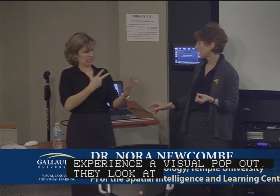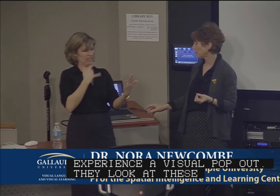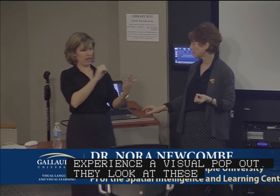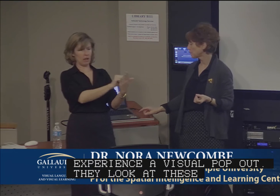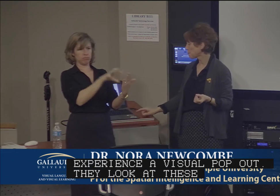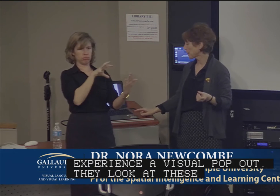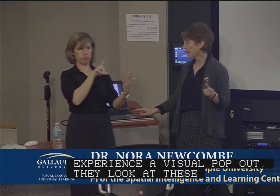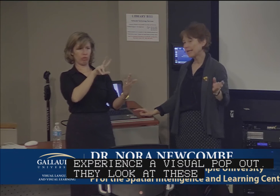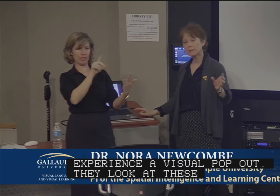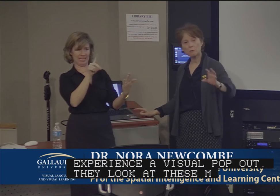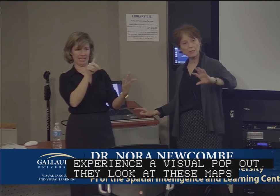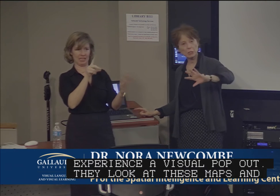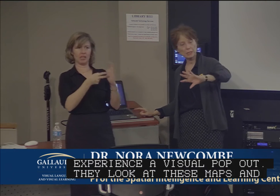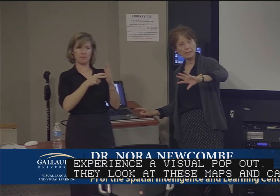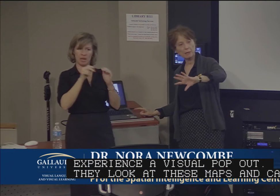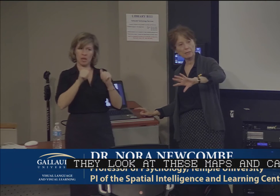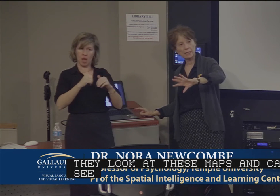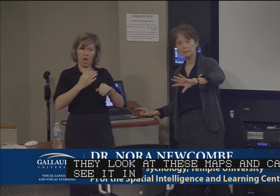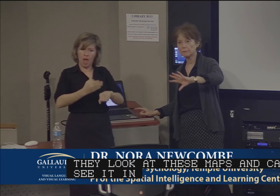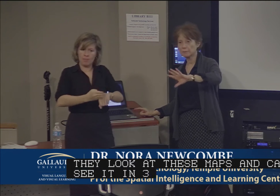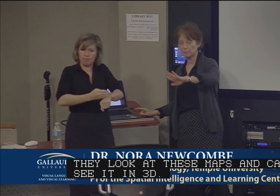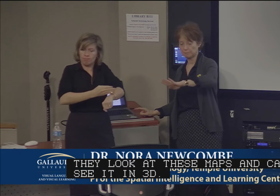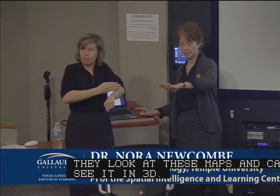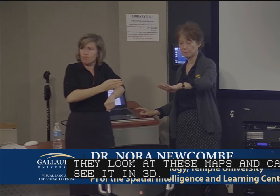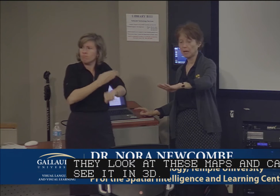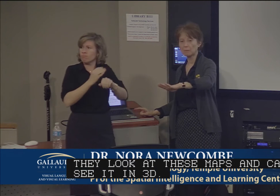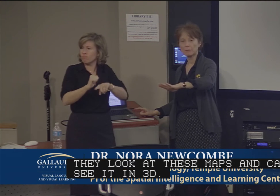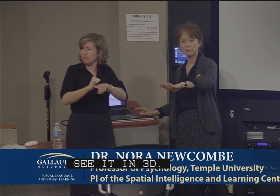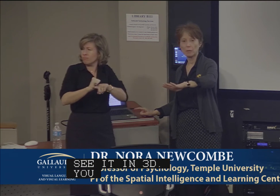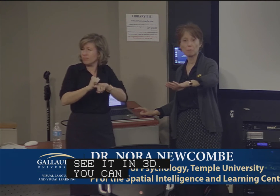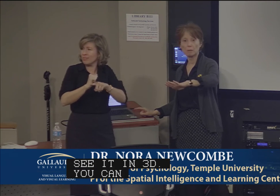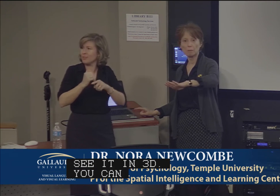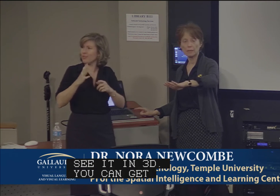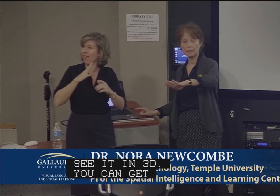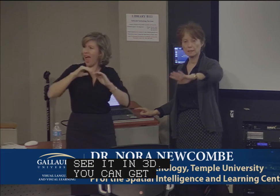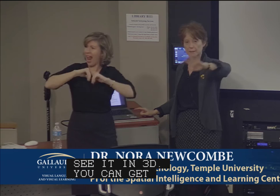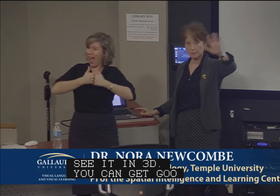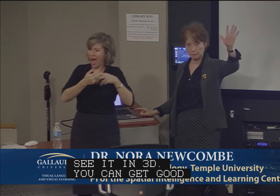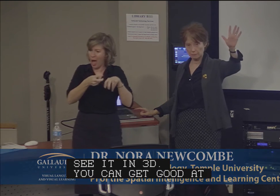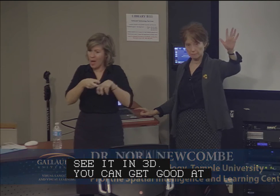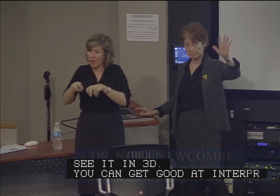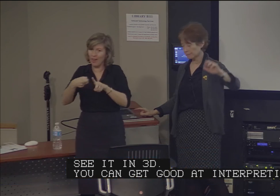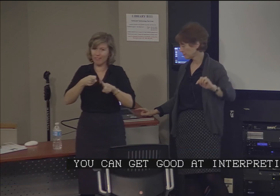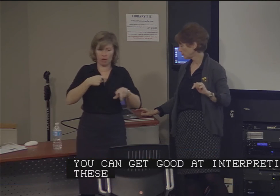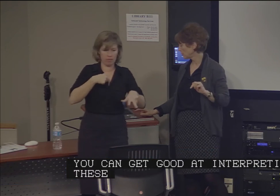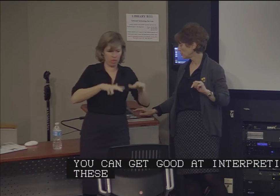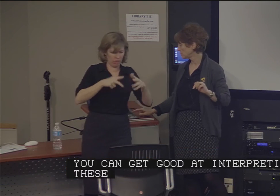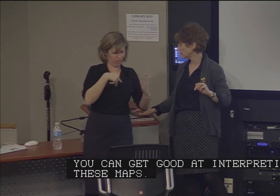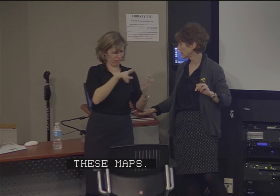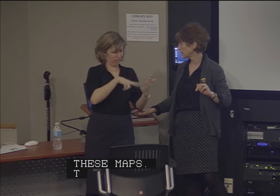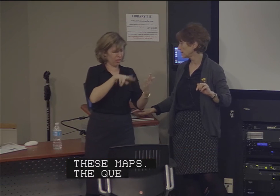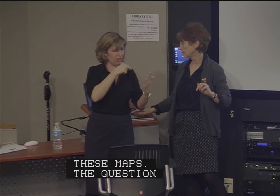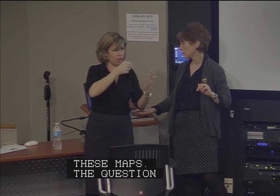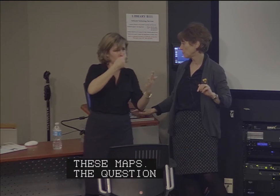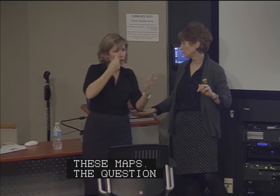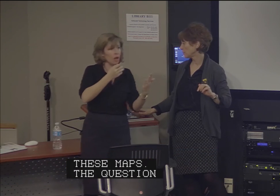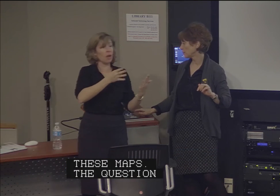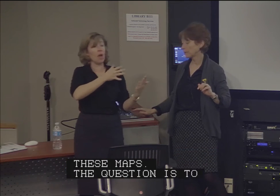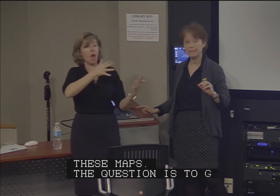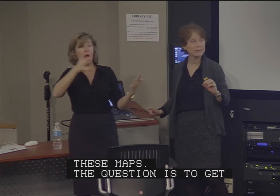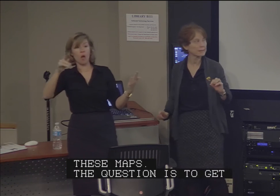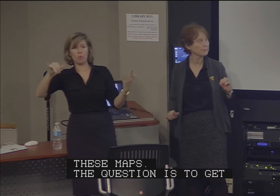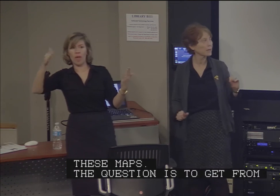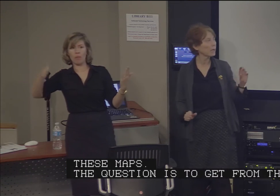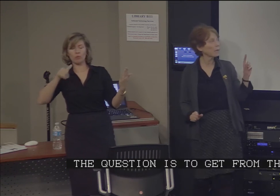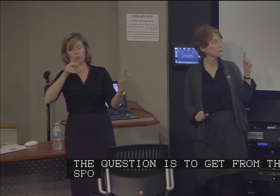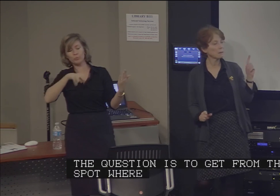these maps. And the question is how to get from the spot where you don't know what it is to where you really know what